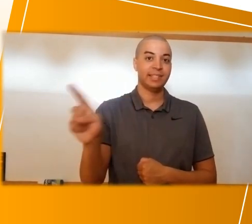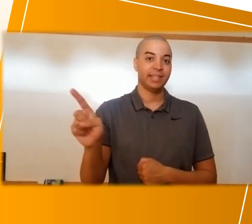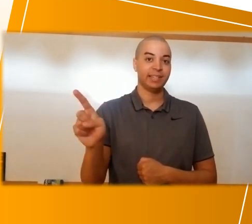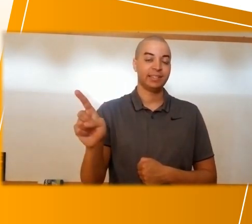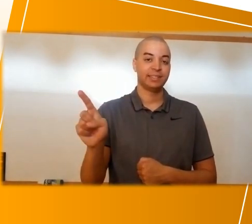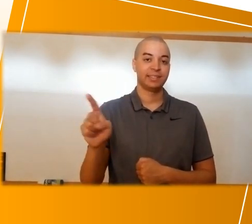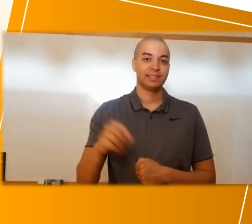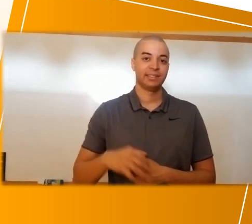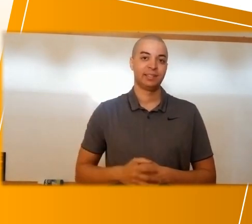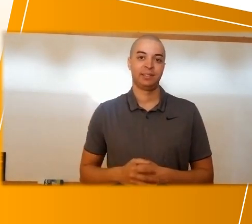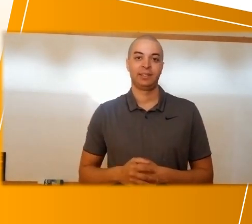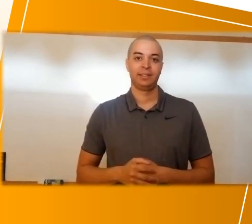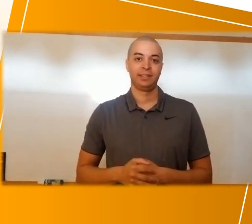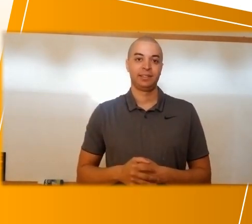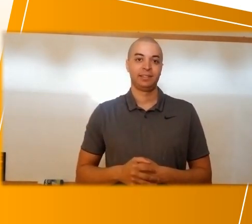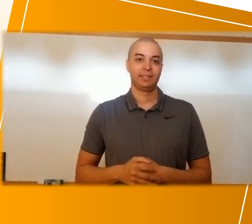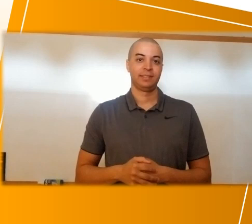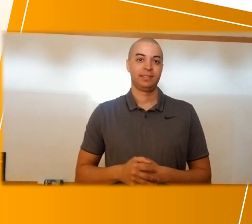Z.